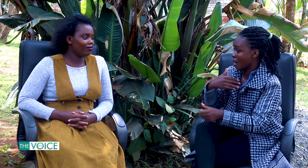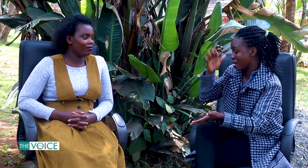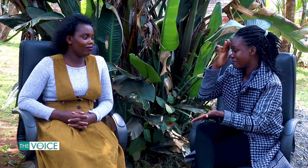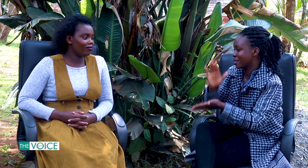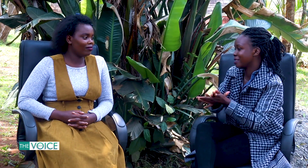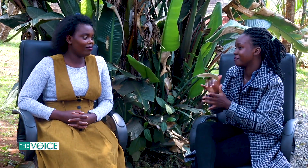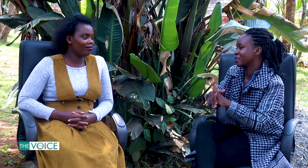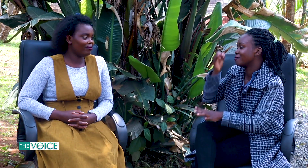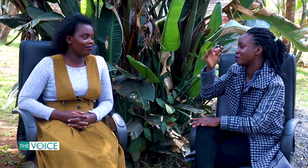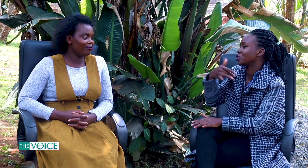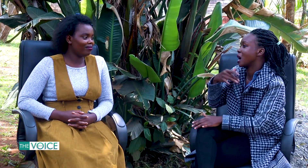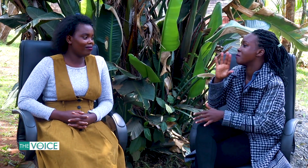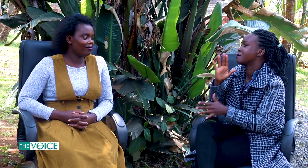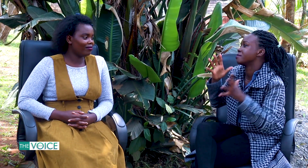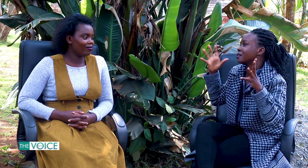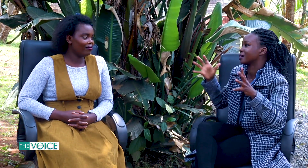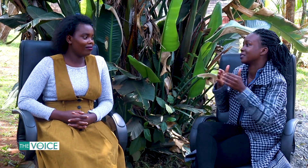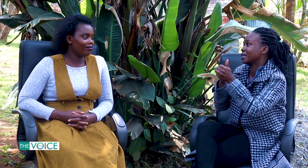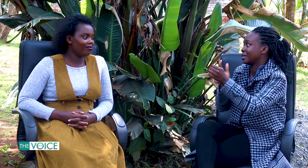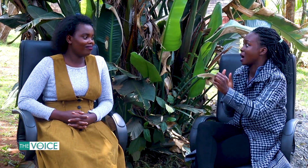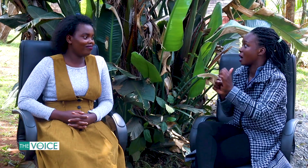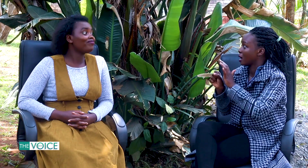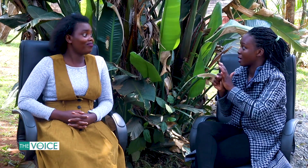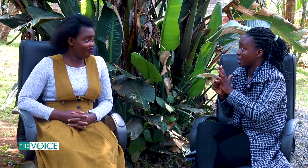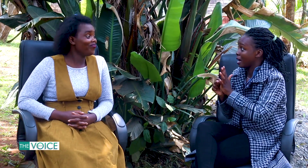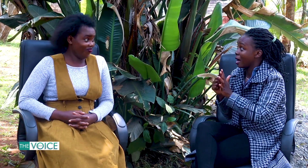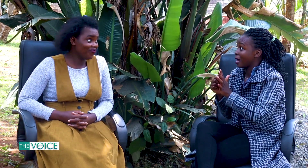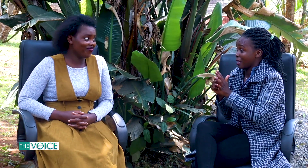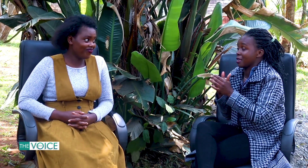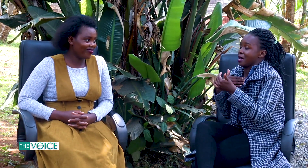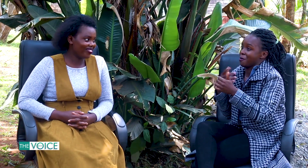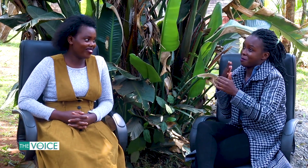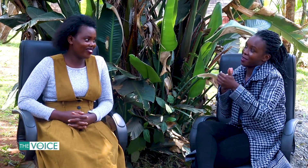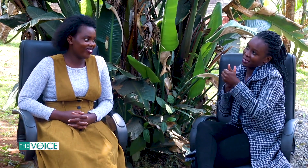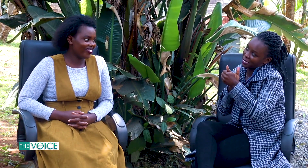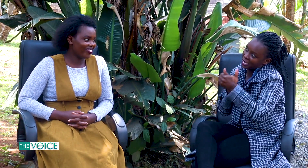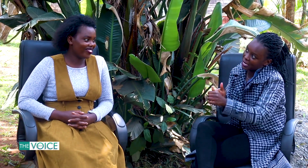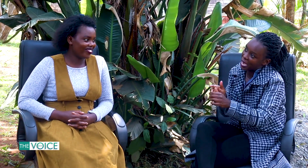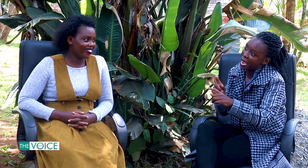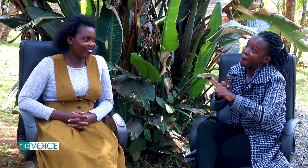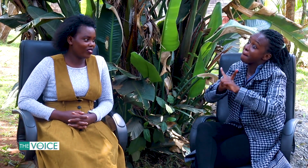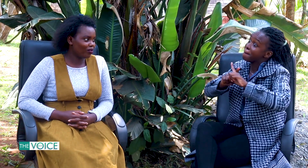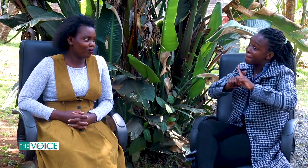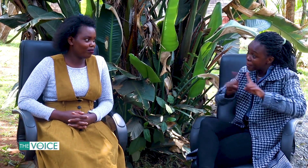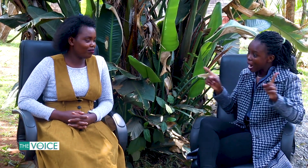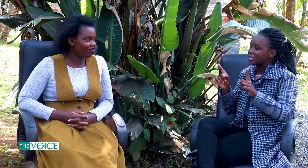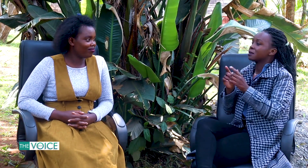want is, I believe that in future I'm going to be a big leader who is going